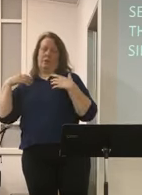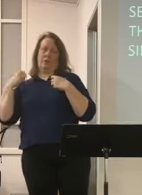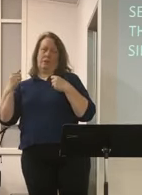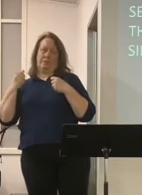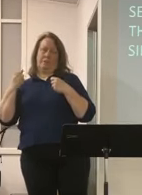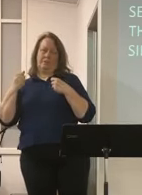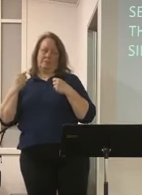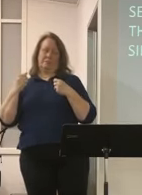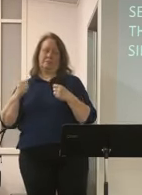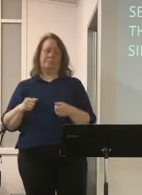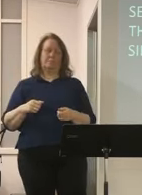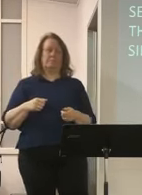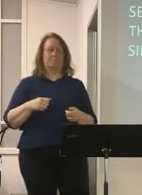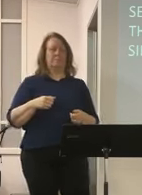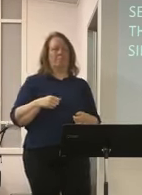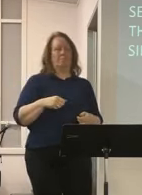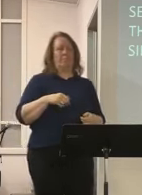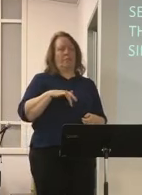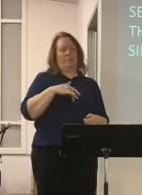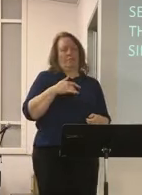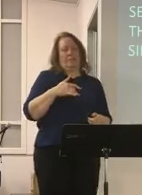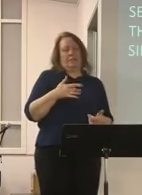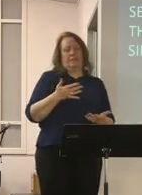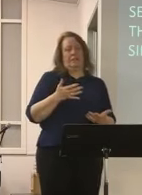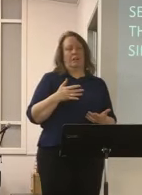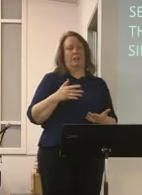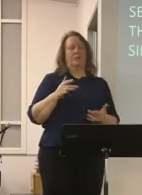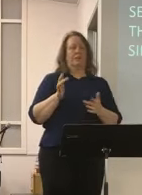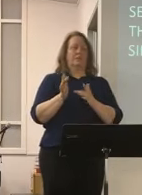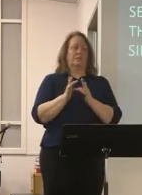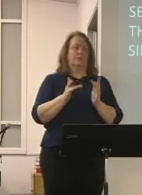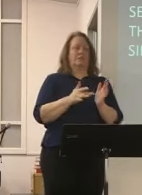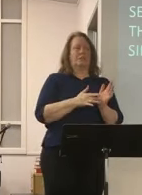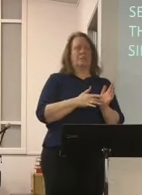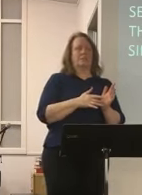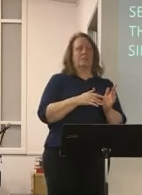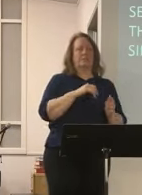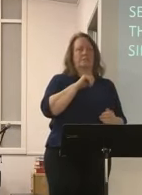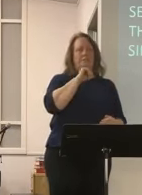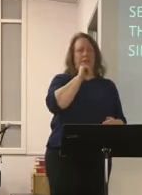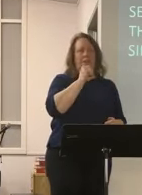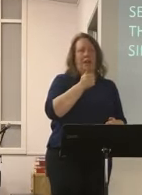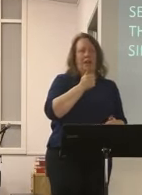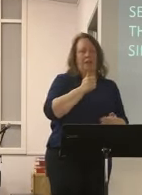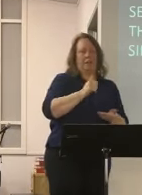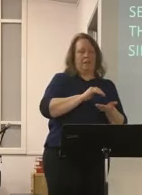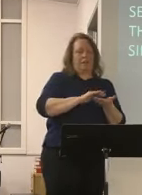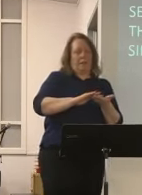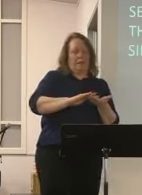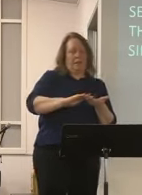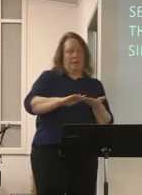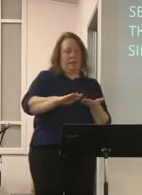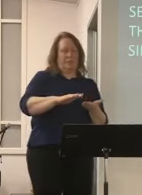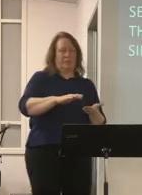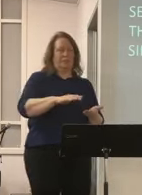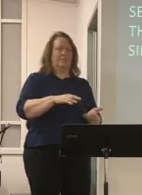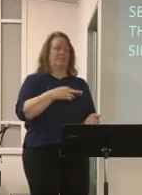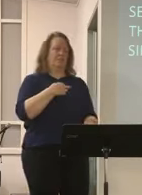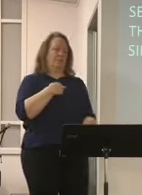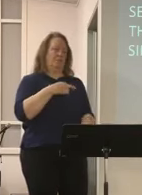sense, this almost seems like Jesus was not being nice to them,